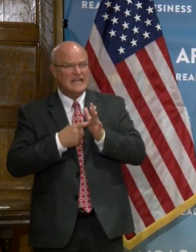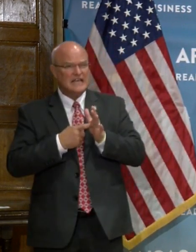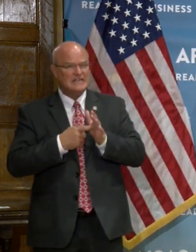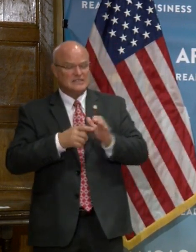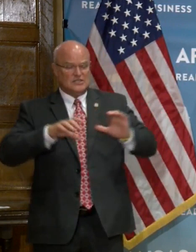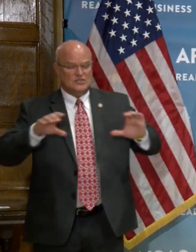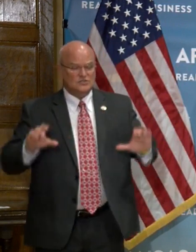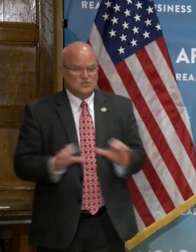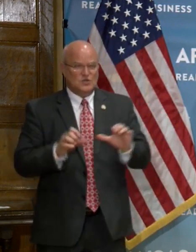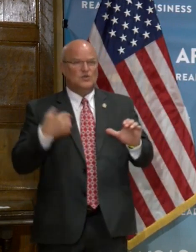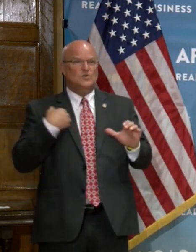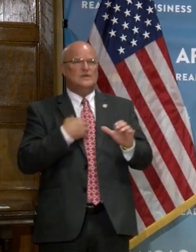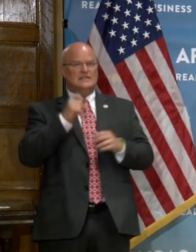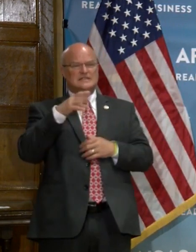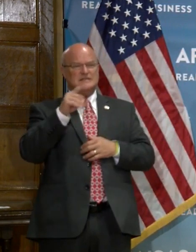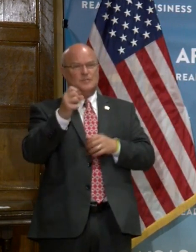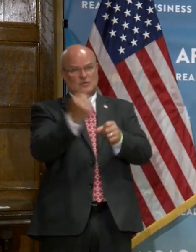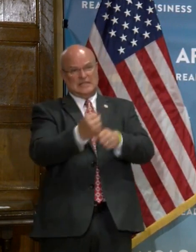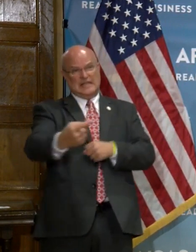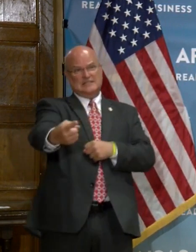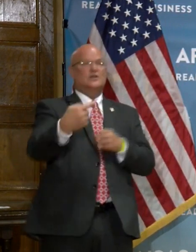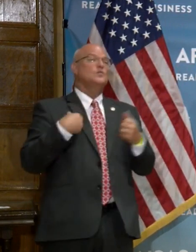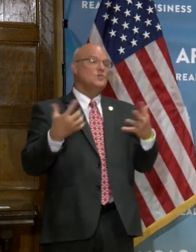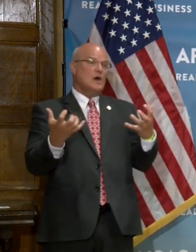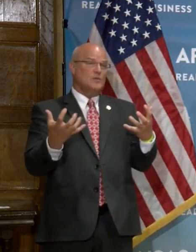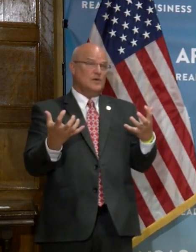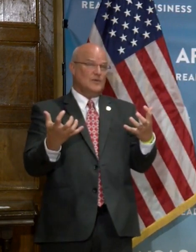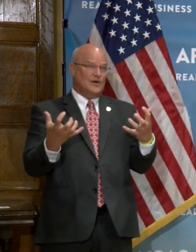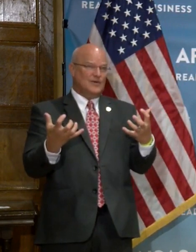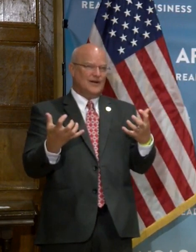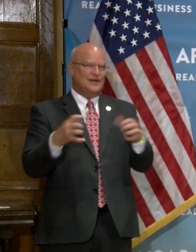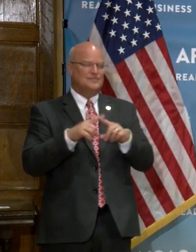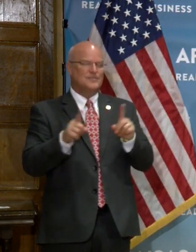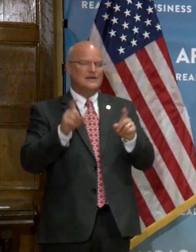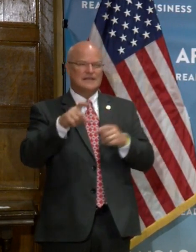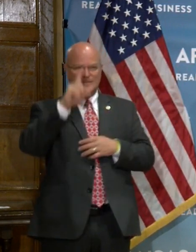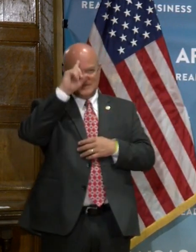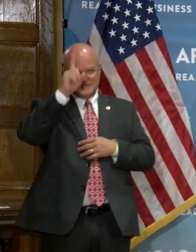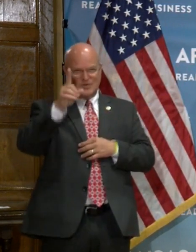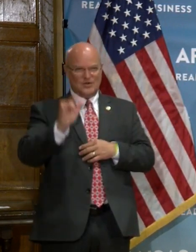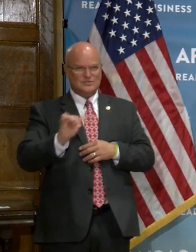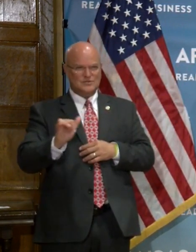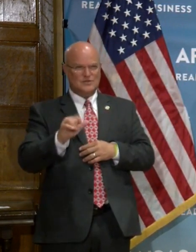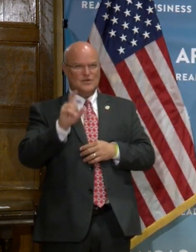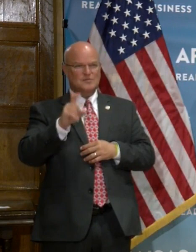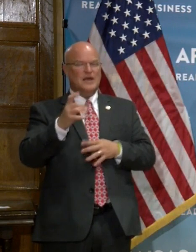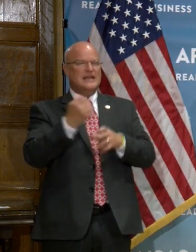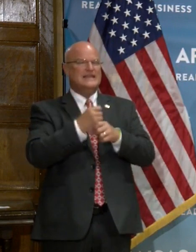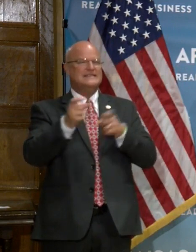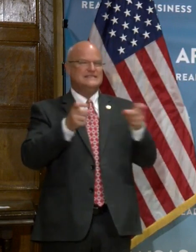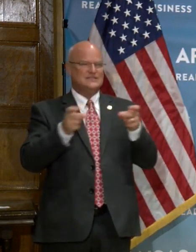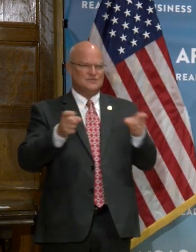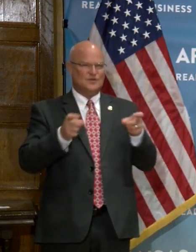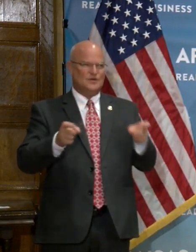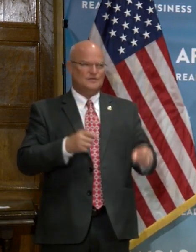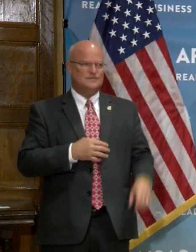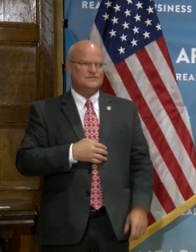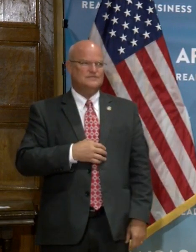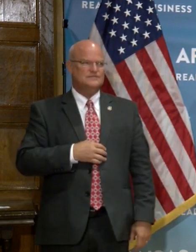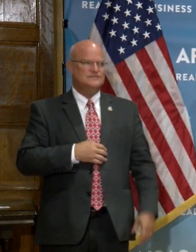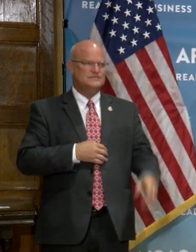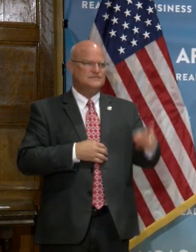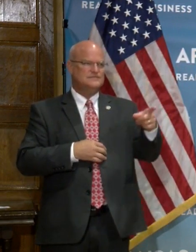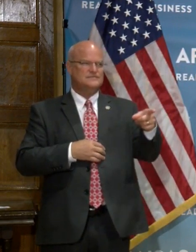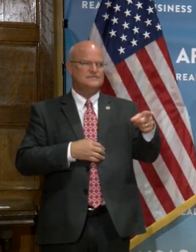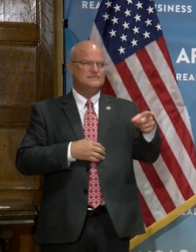let's do it so we can get to sports next year. We want to do that, but we got to be smart, and we got to get this under control.